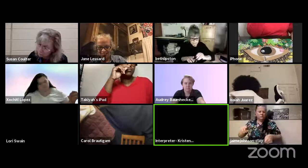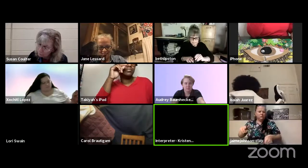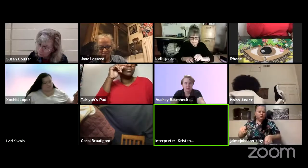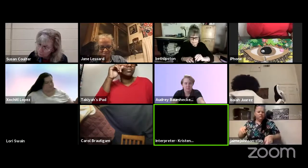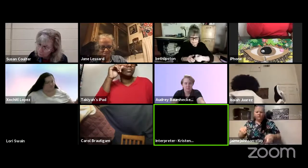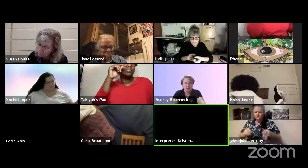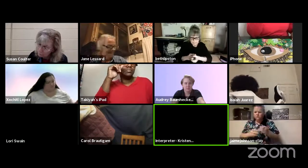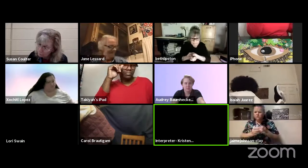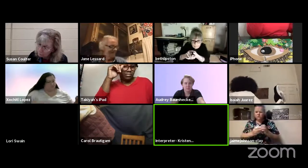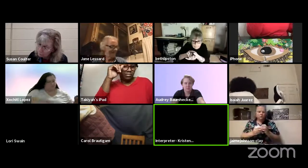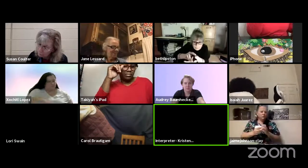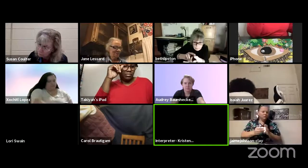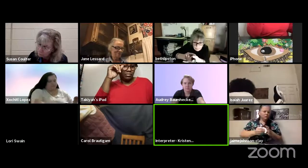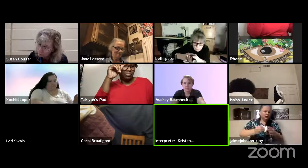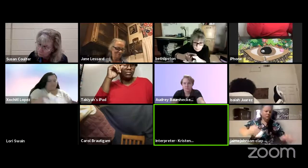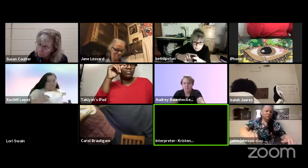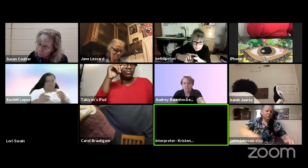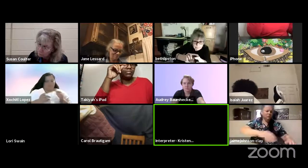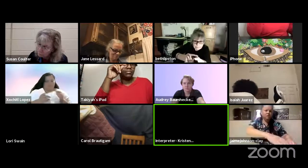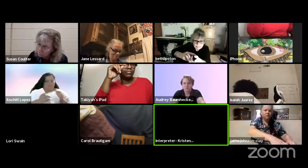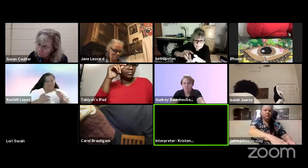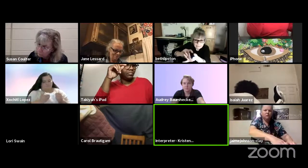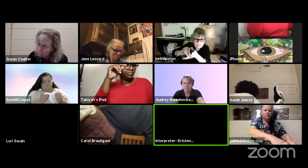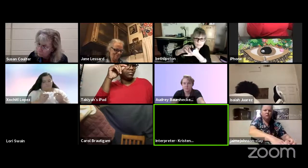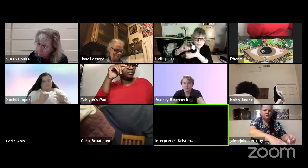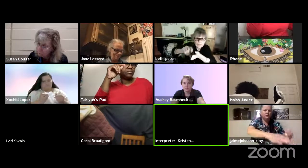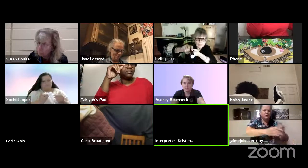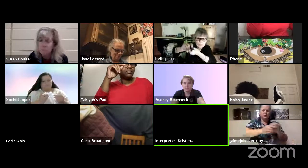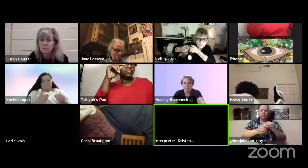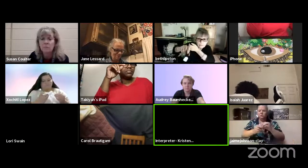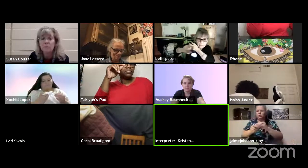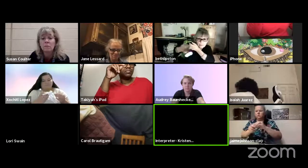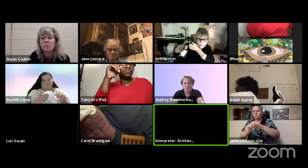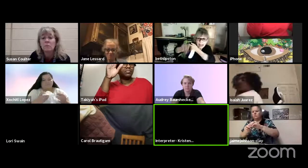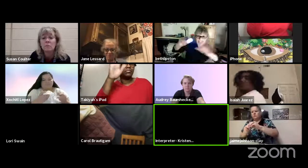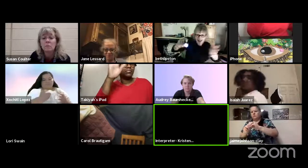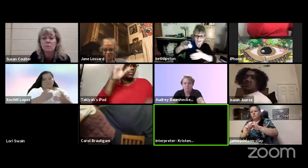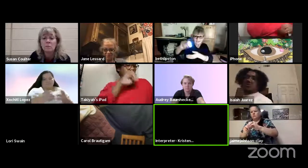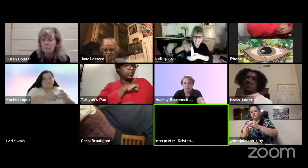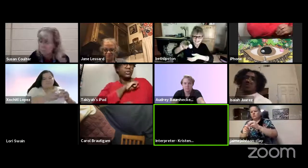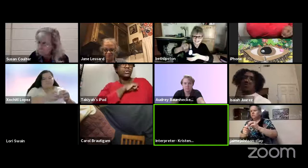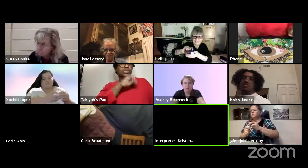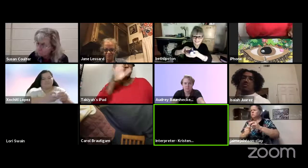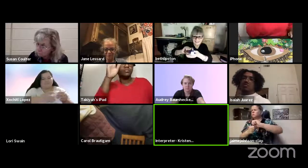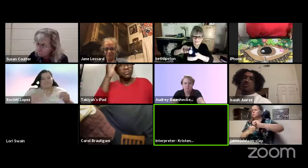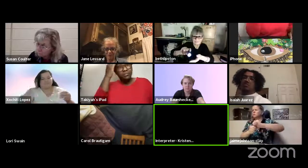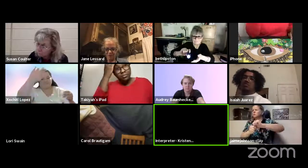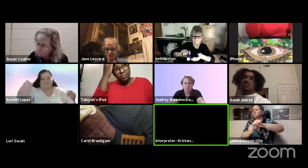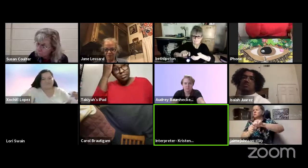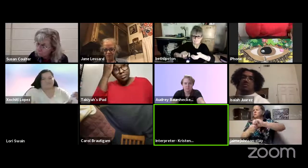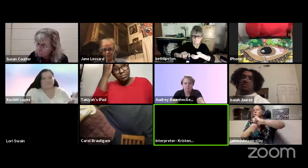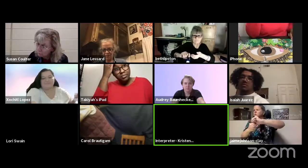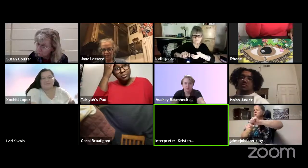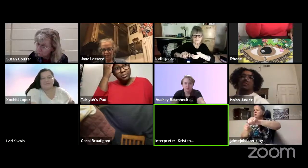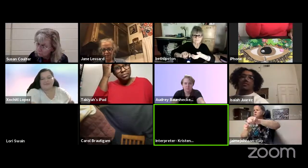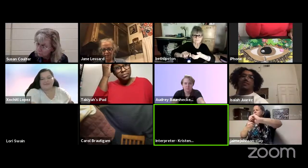Jane's artwork? If anyone from the group leading this activity wants to reach out to Susan to get her to